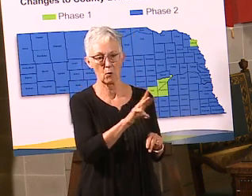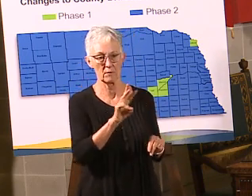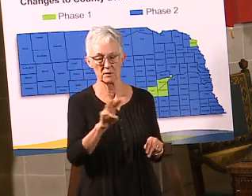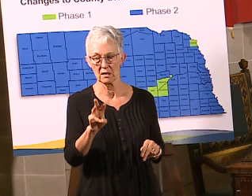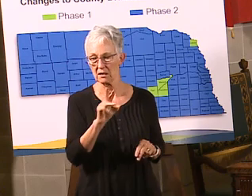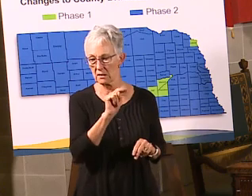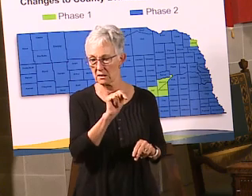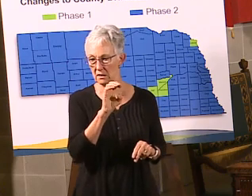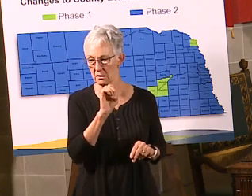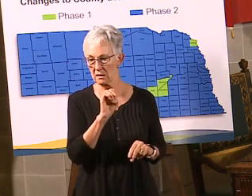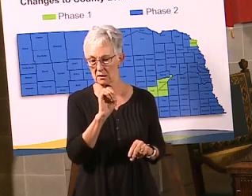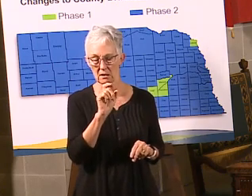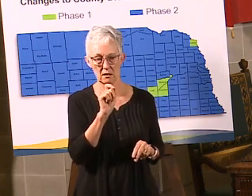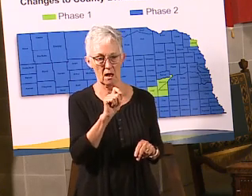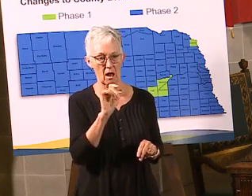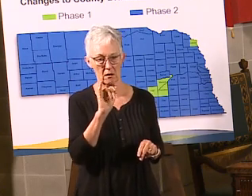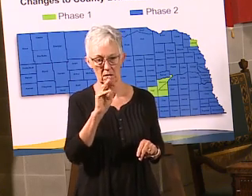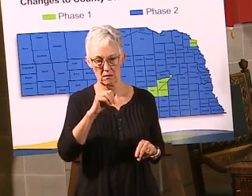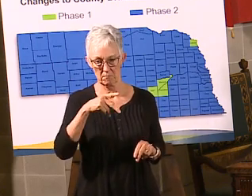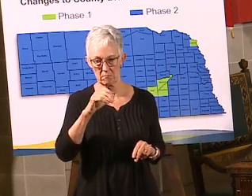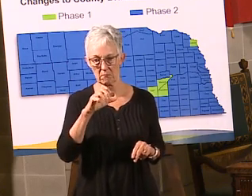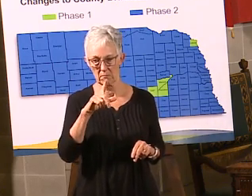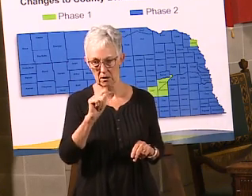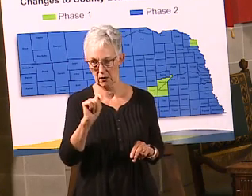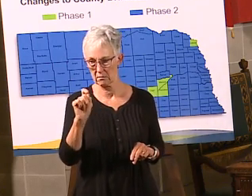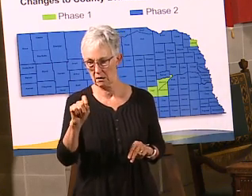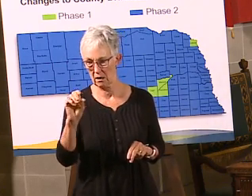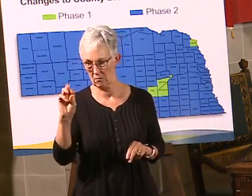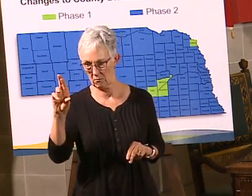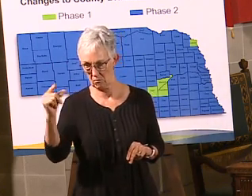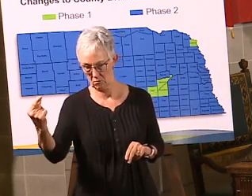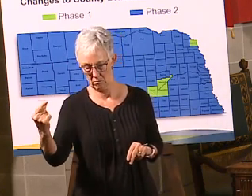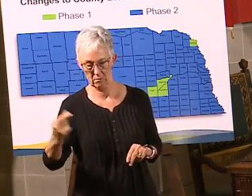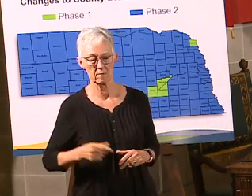Nebraska.any.org website or send an email to mass@anyimpact.org.